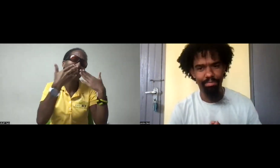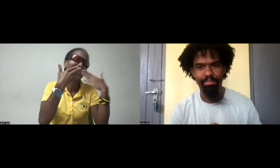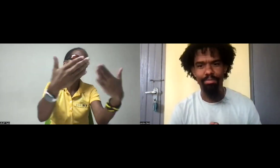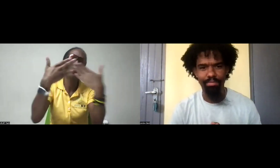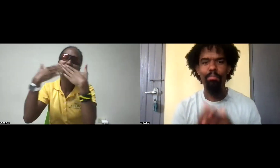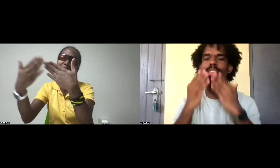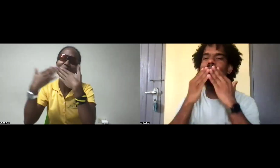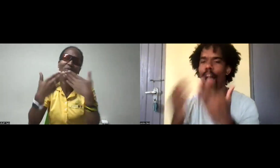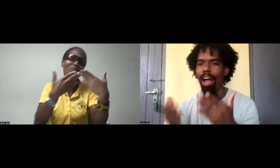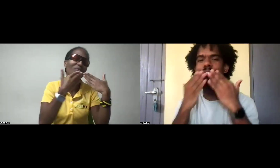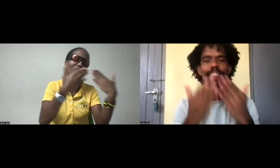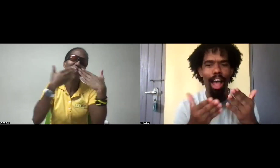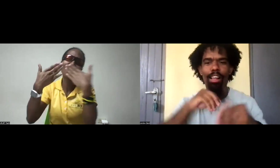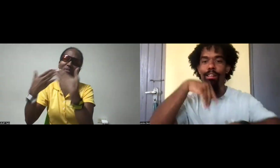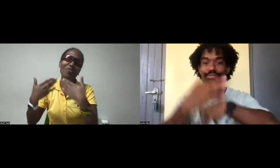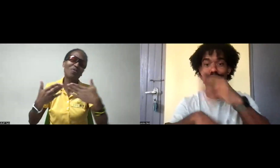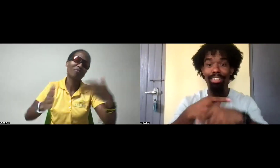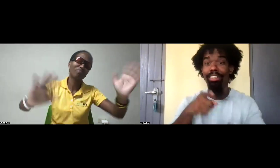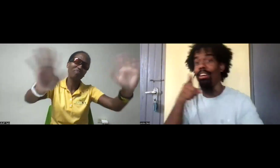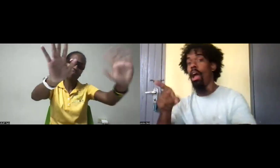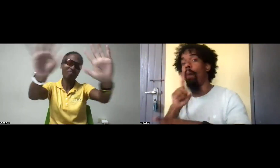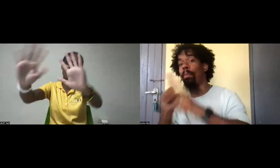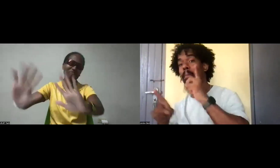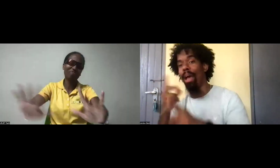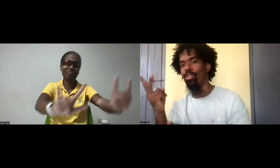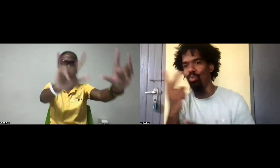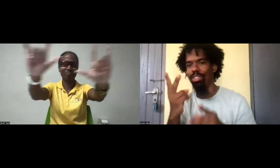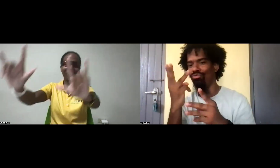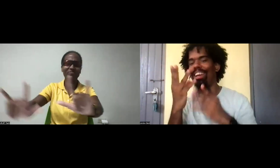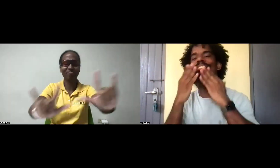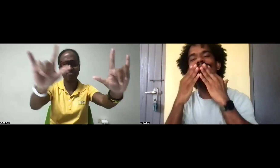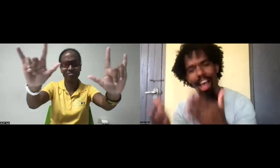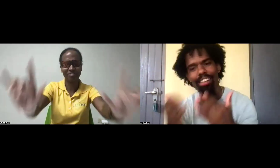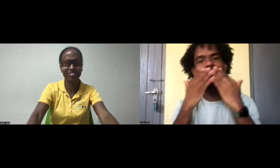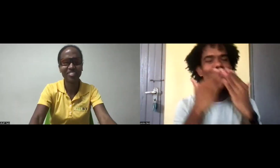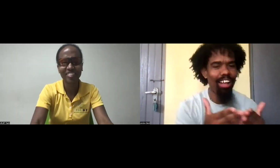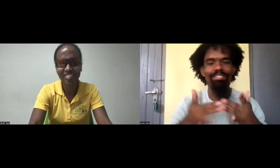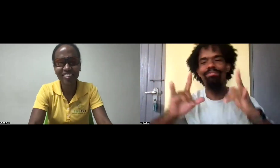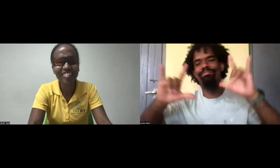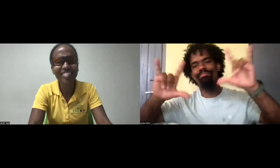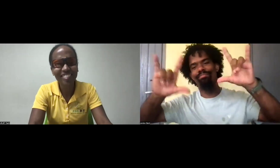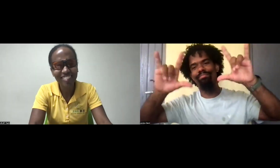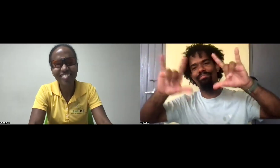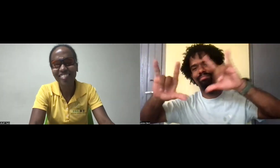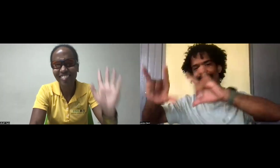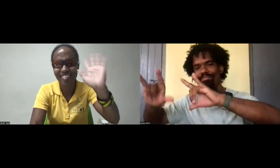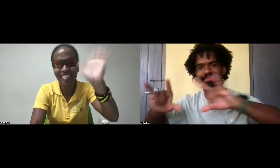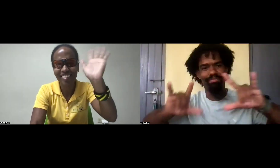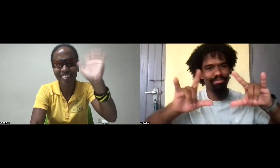Antoinette, Tony, and Jordan. So thank you. Love you. Take care.